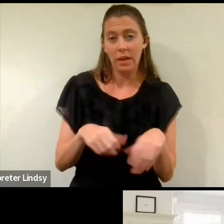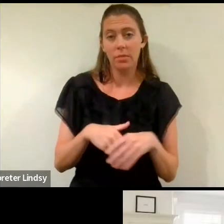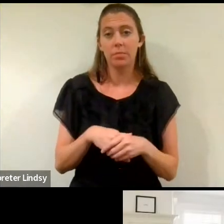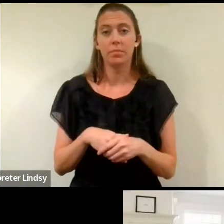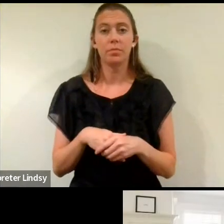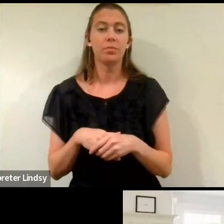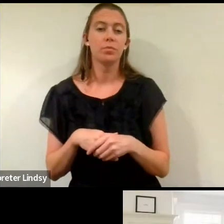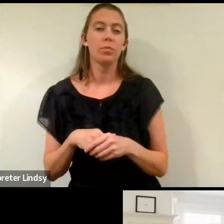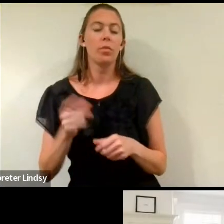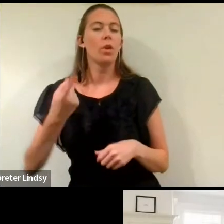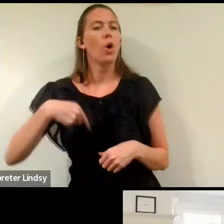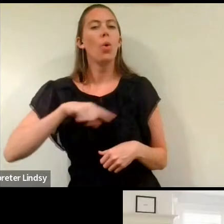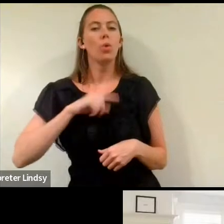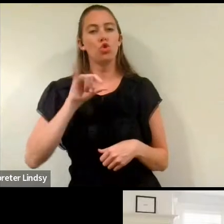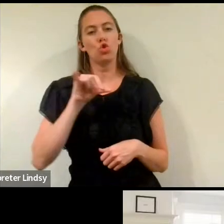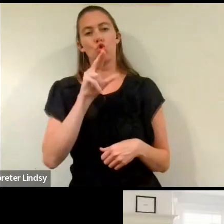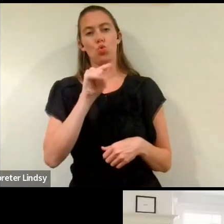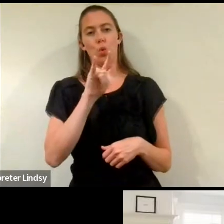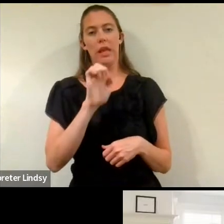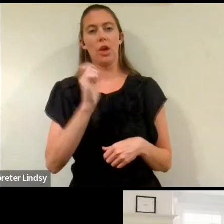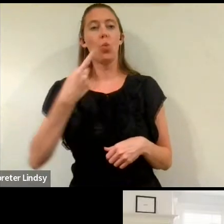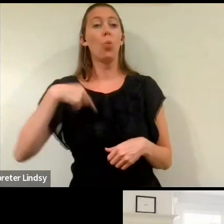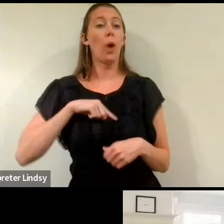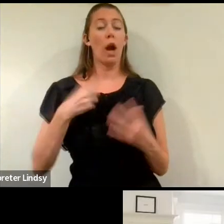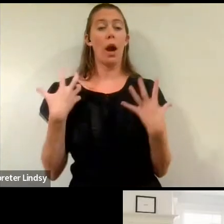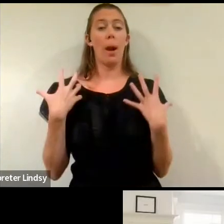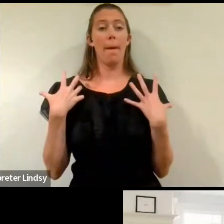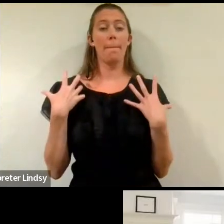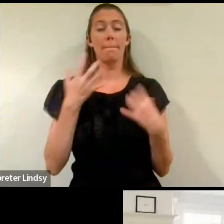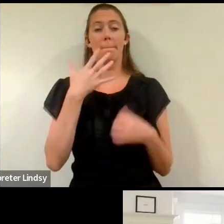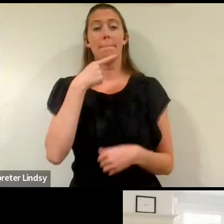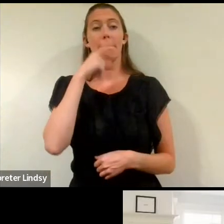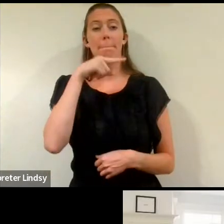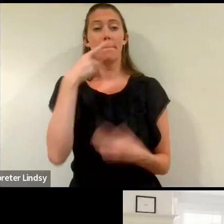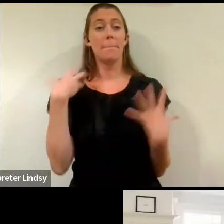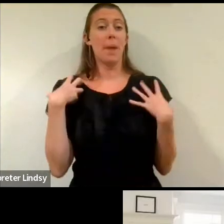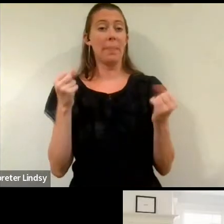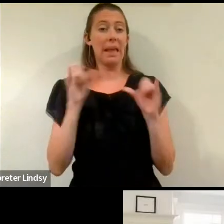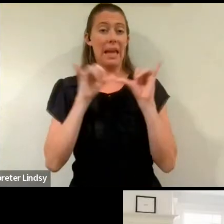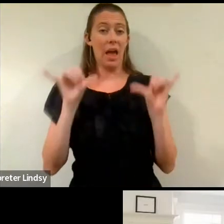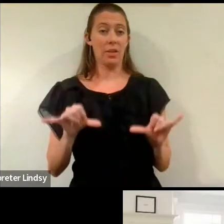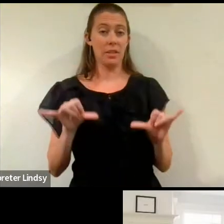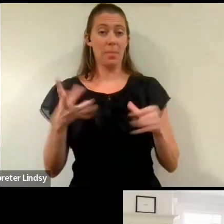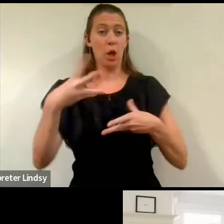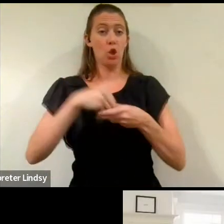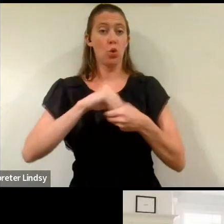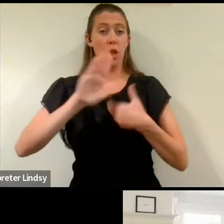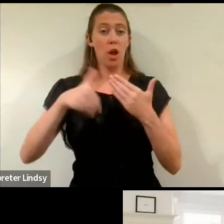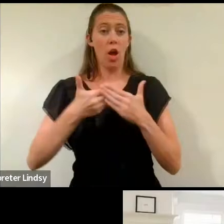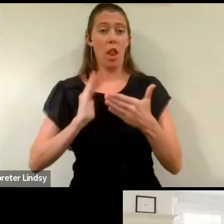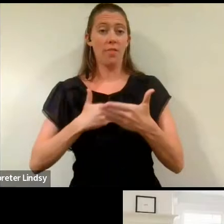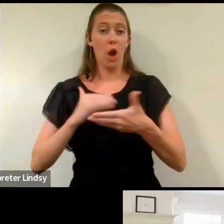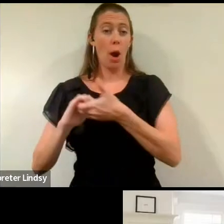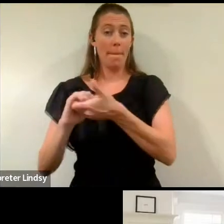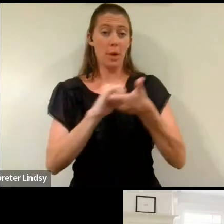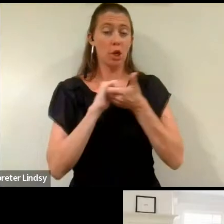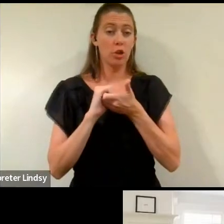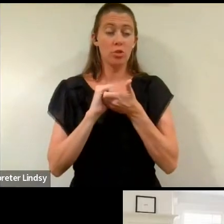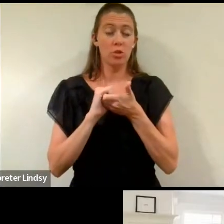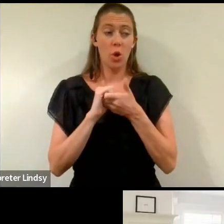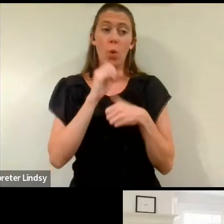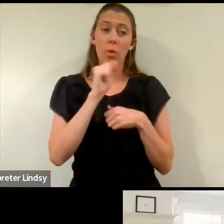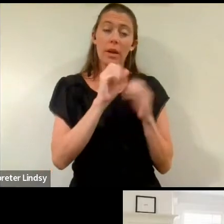includes all our community partners. So there's what the department can do, but there's also a lot of you have a lot of influence